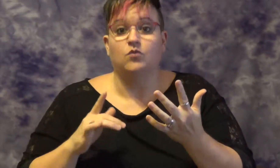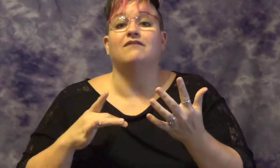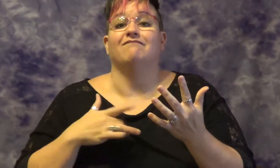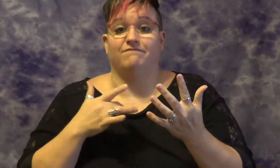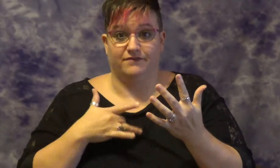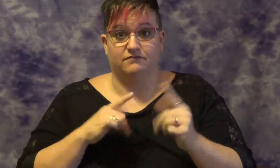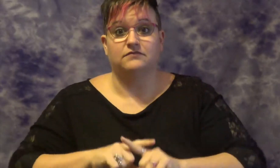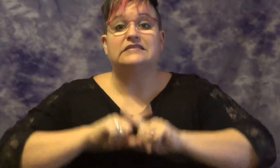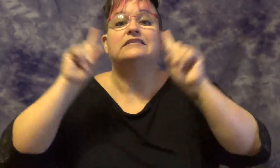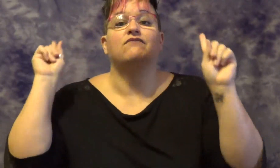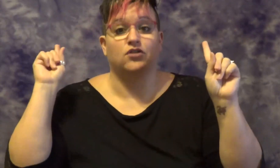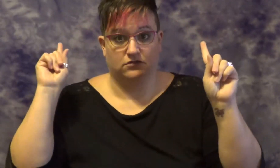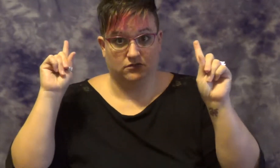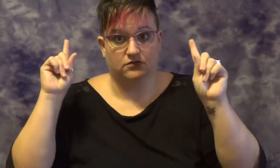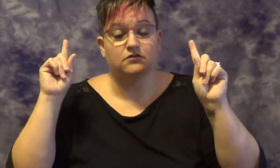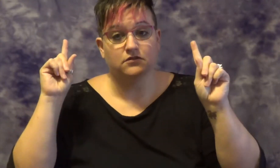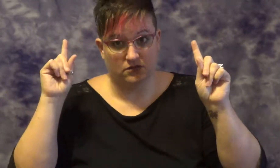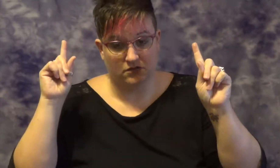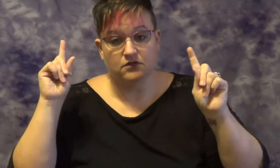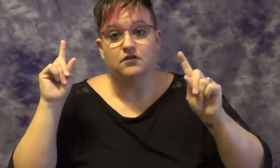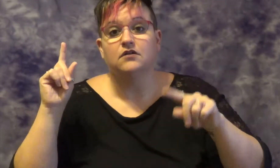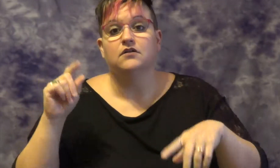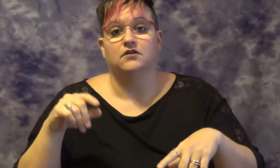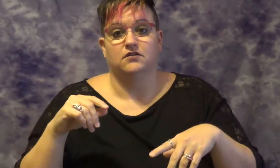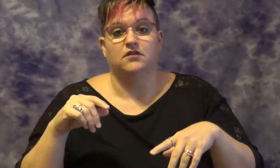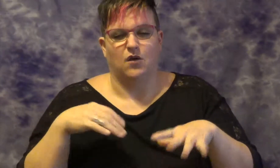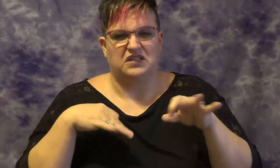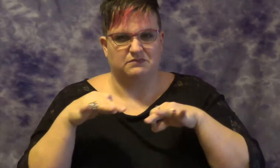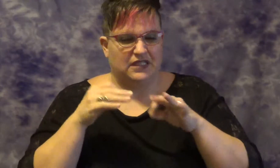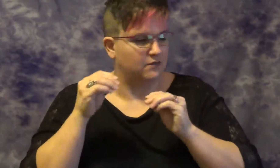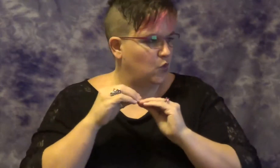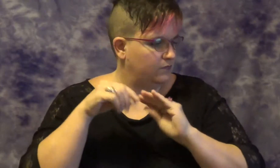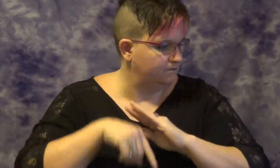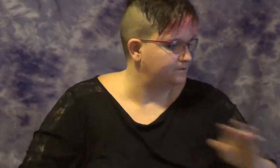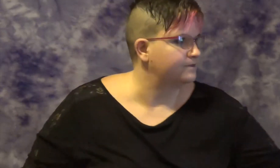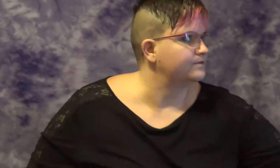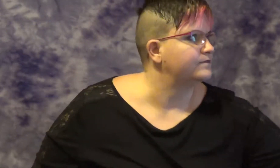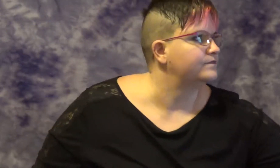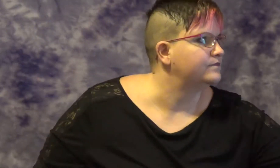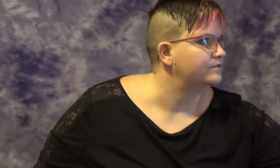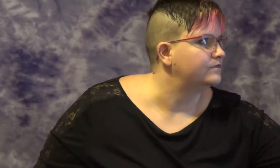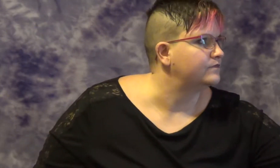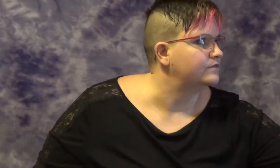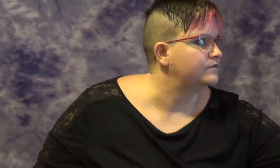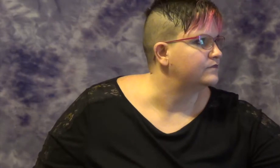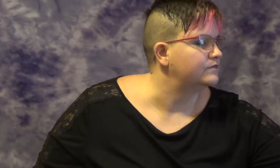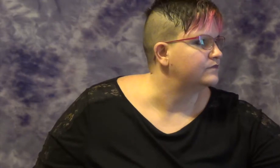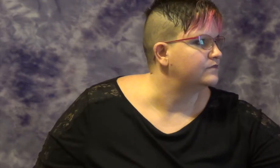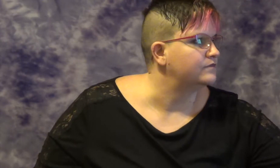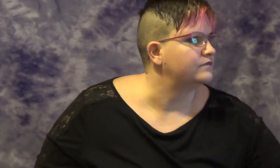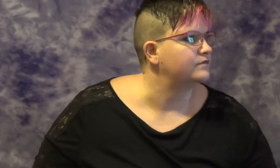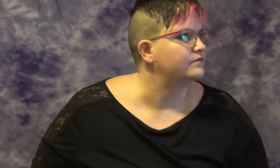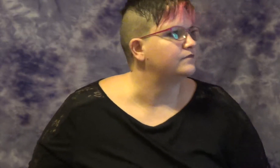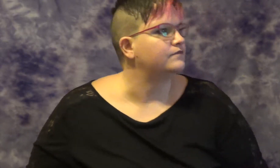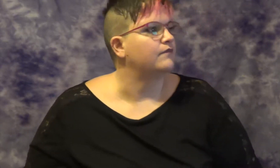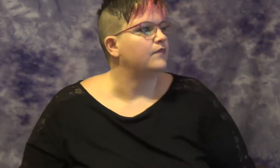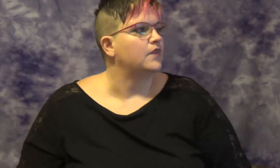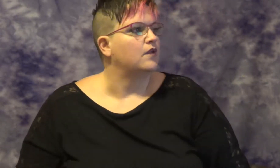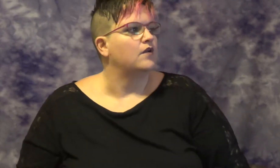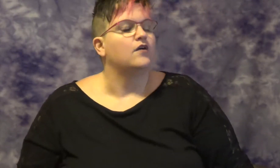you the way that you sign or the way that you speak. Each of the volume of speech or signs change dramatically through